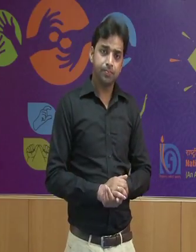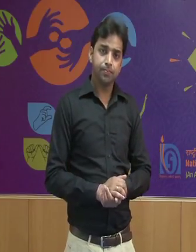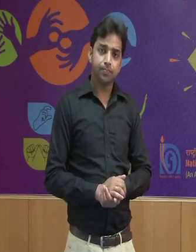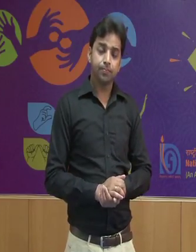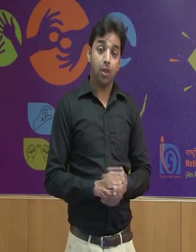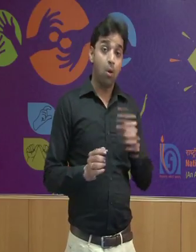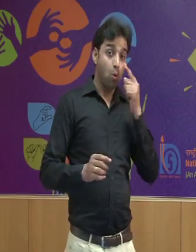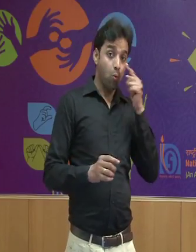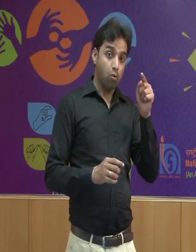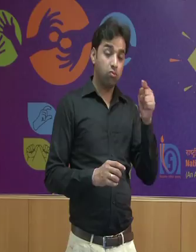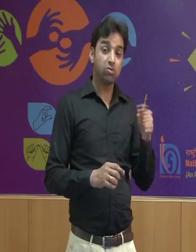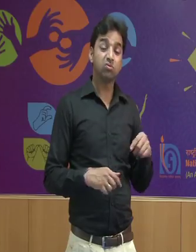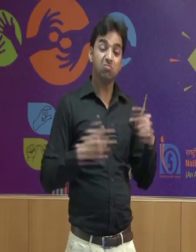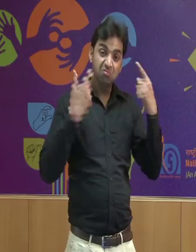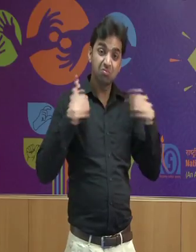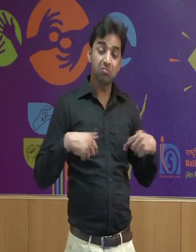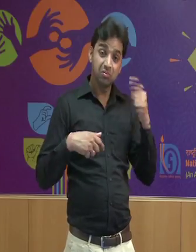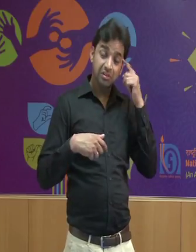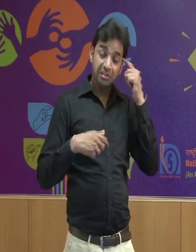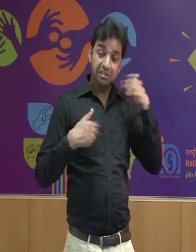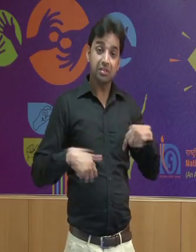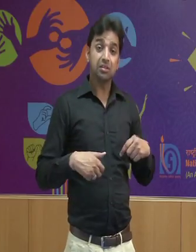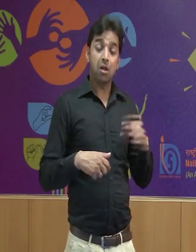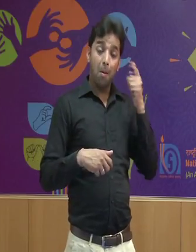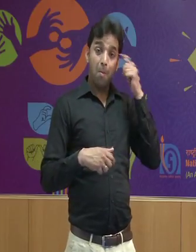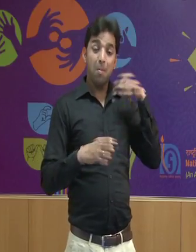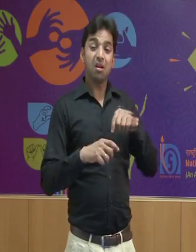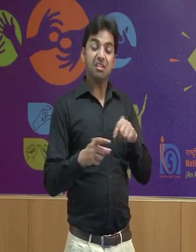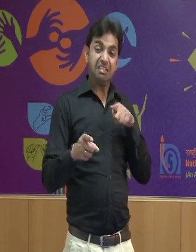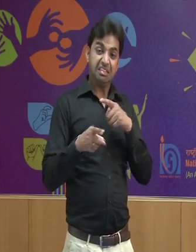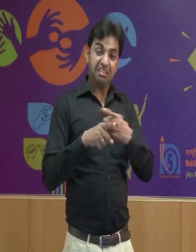women are physically and mentally tortured.